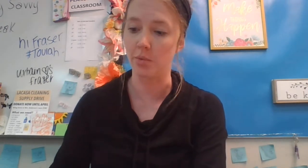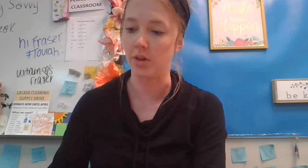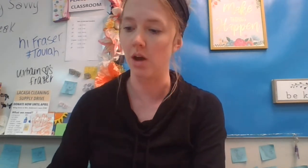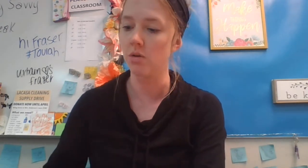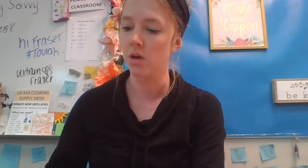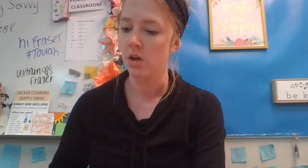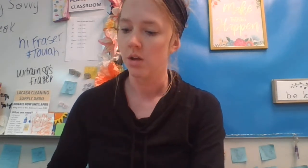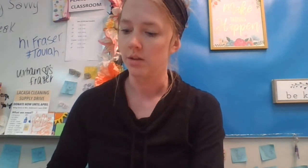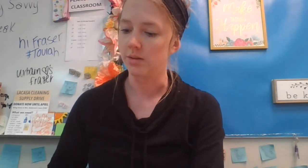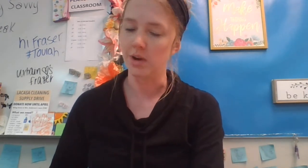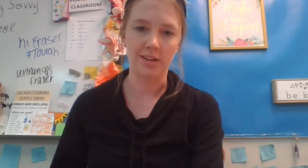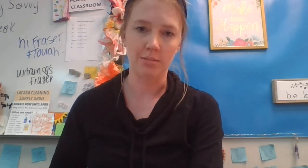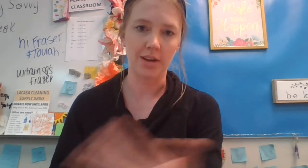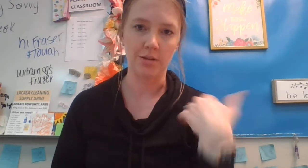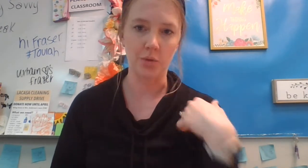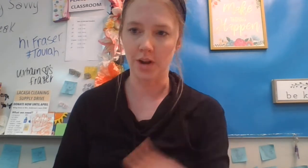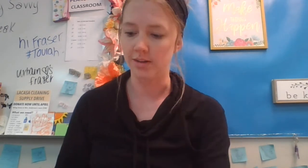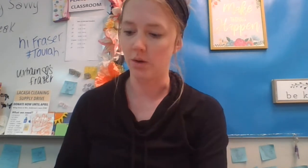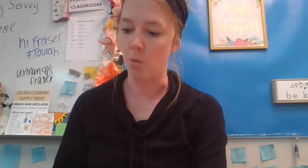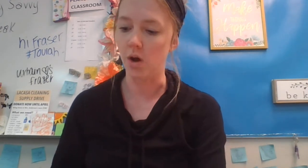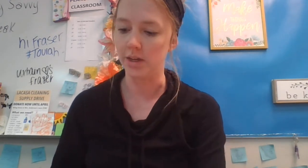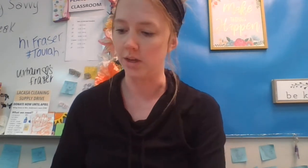simple layout. This one has, my new one has like wonky